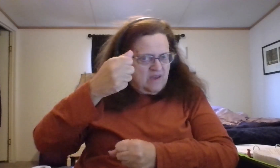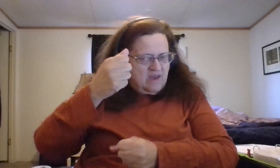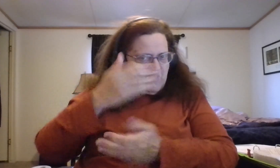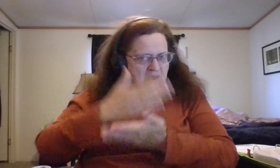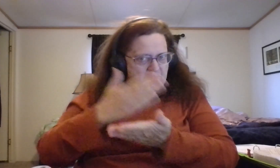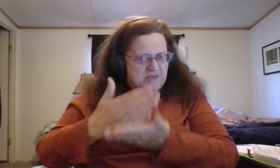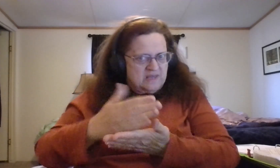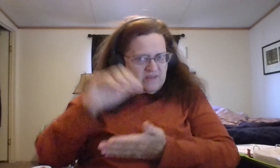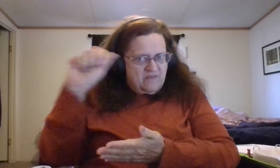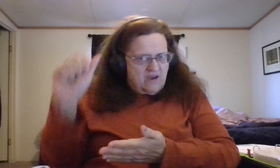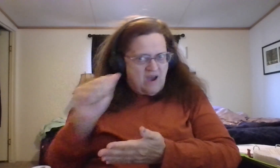almond wood,